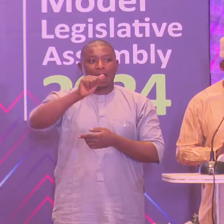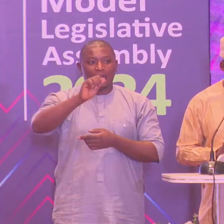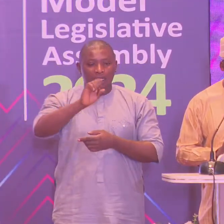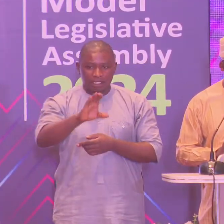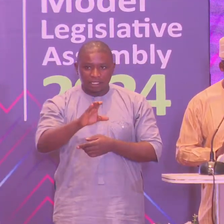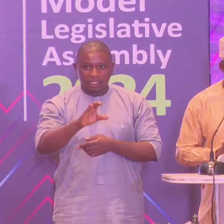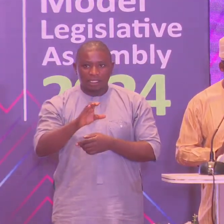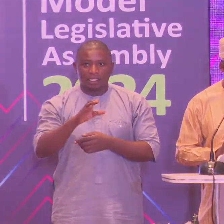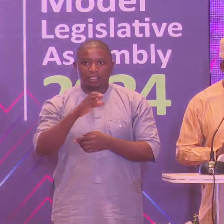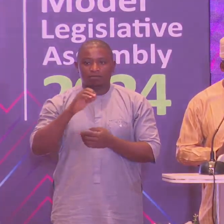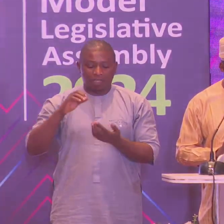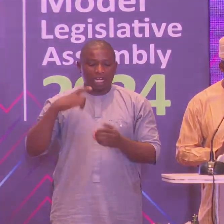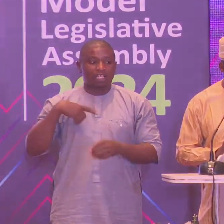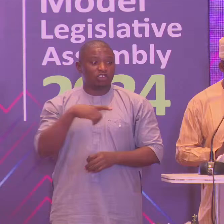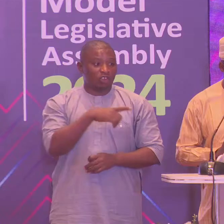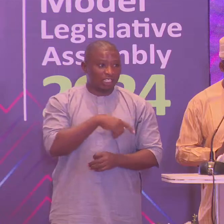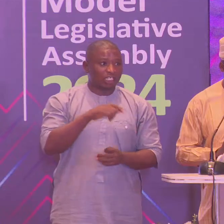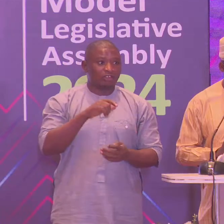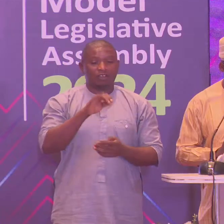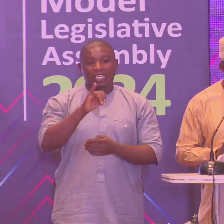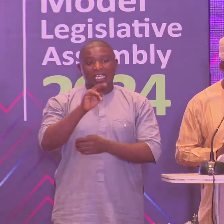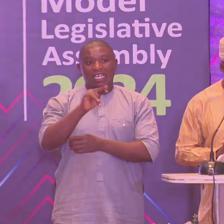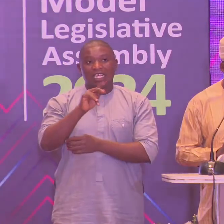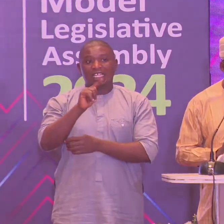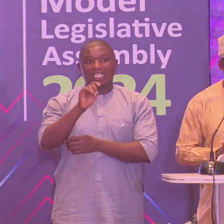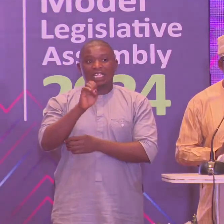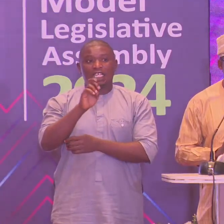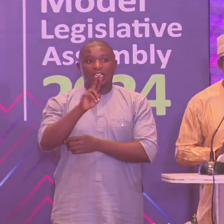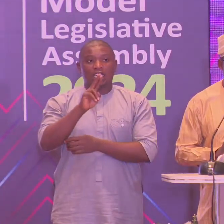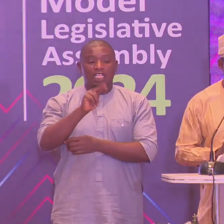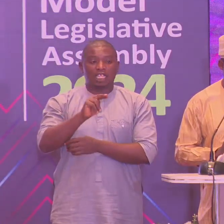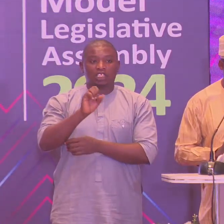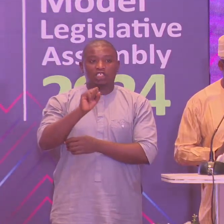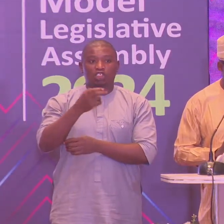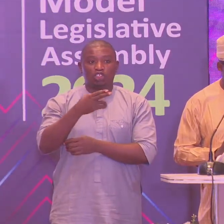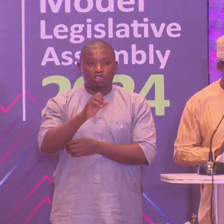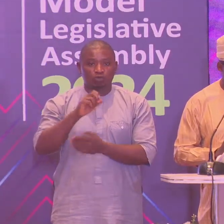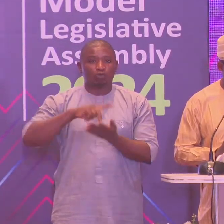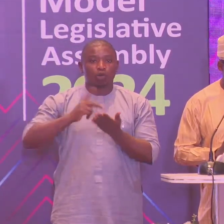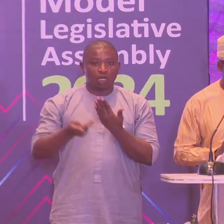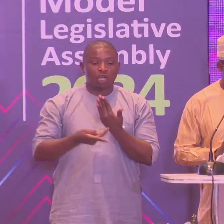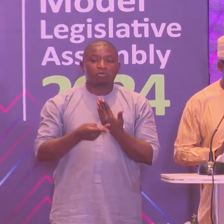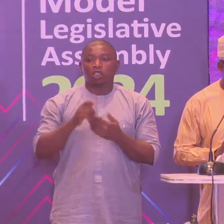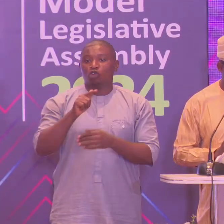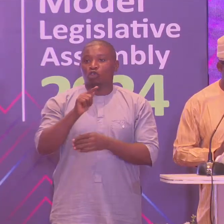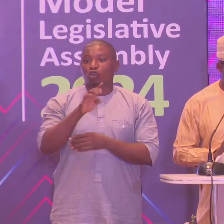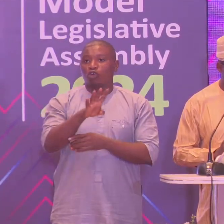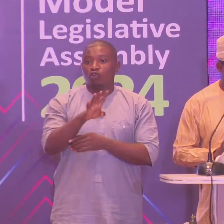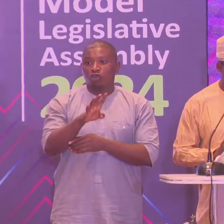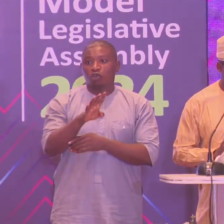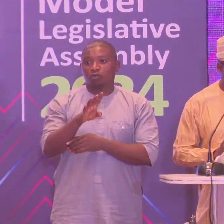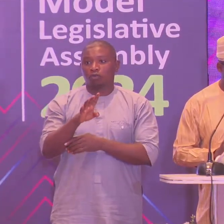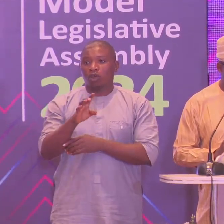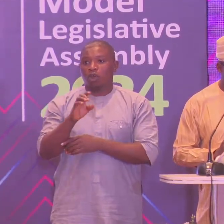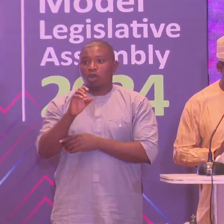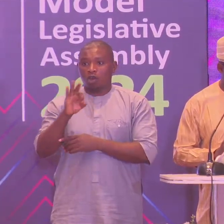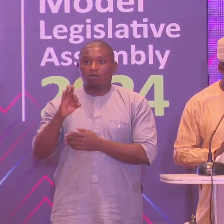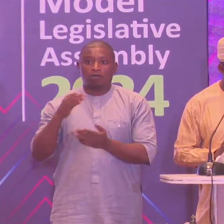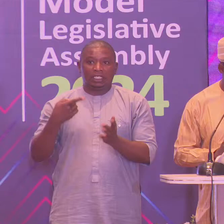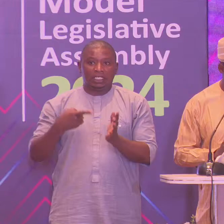Legislative Internship Program alumni, the 2024 interns of the Legislative Internship